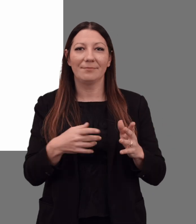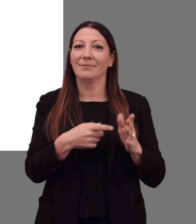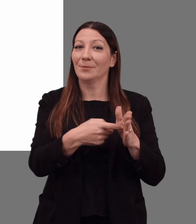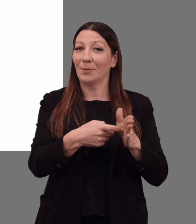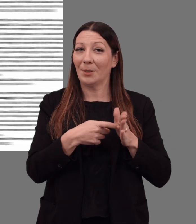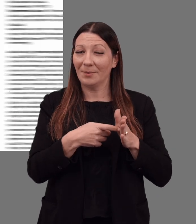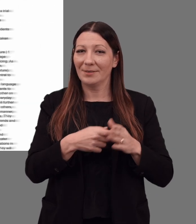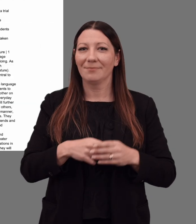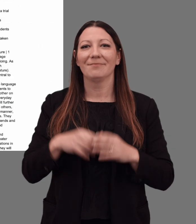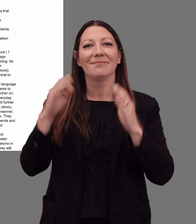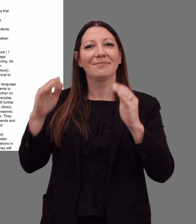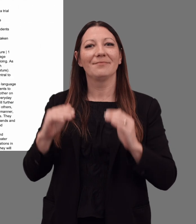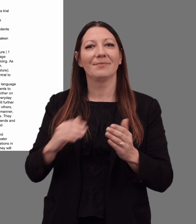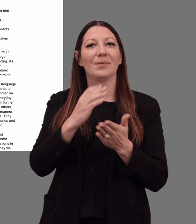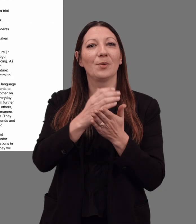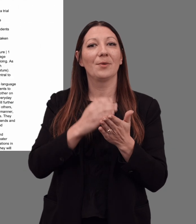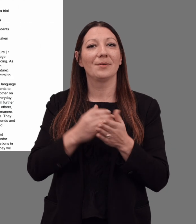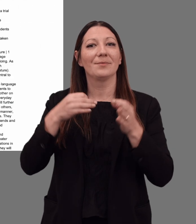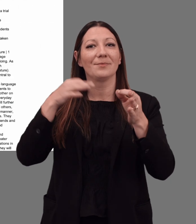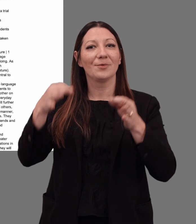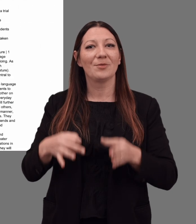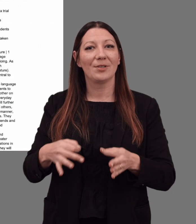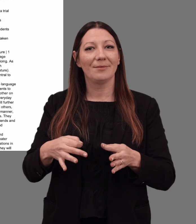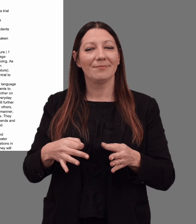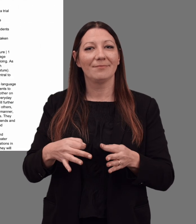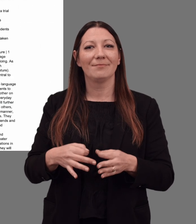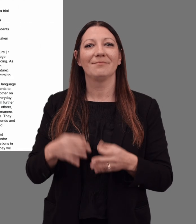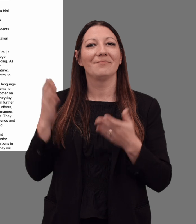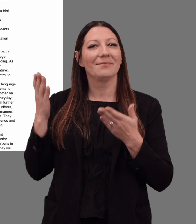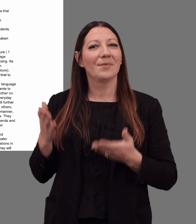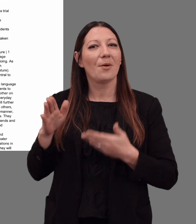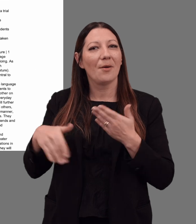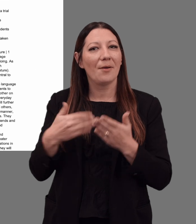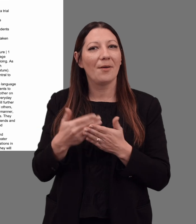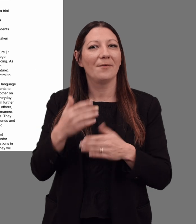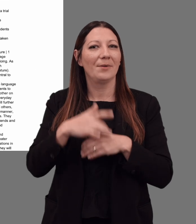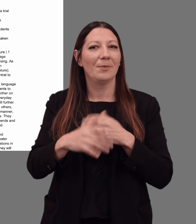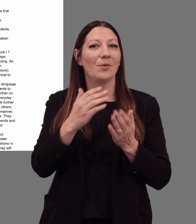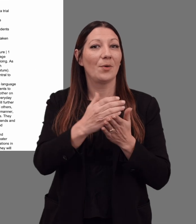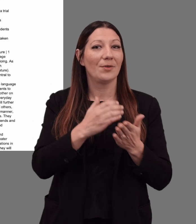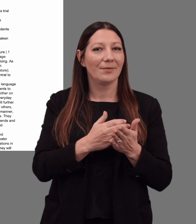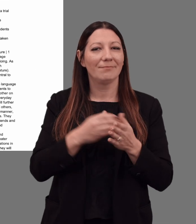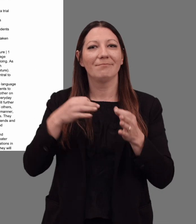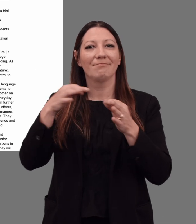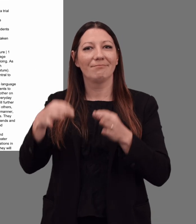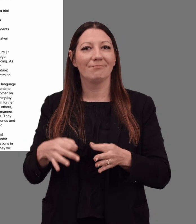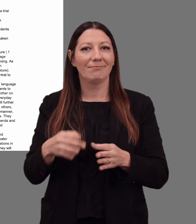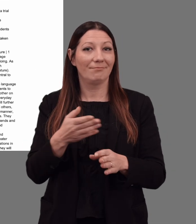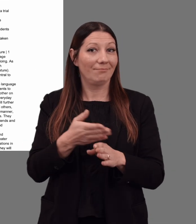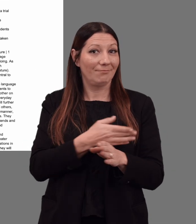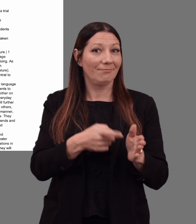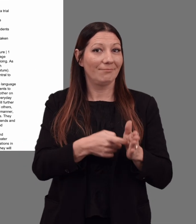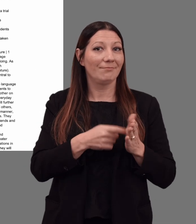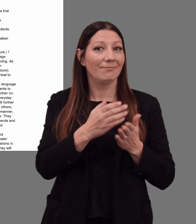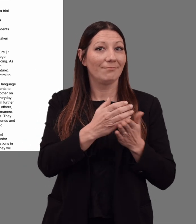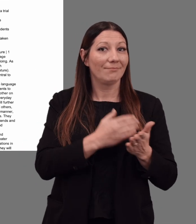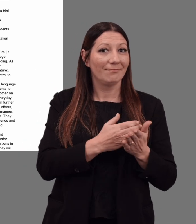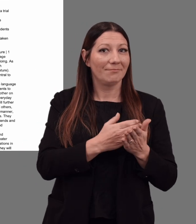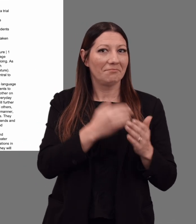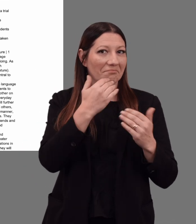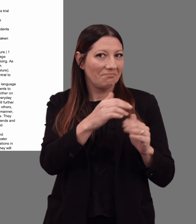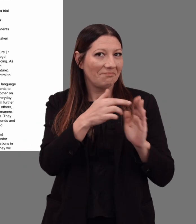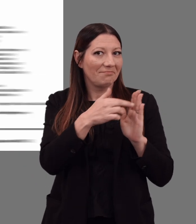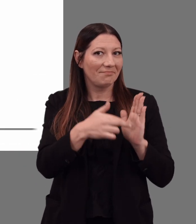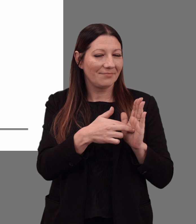Course descriptions, which includes a listing of all available courses with descriptions, requisite course information and restrictions, and